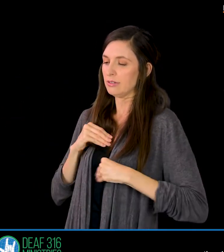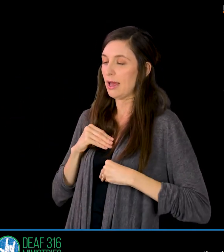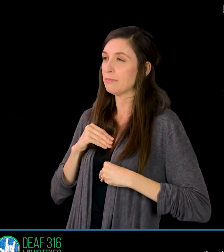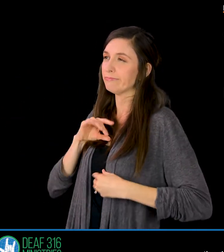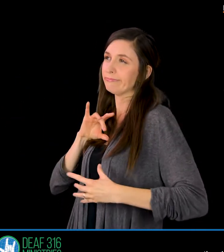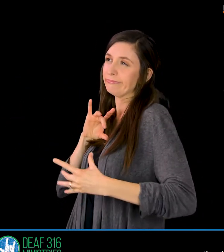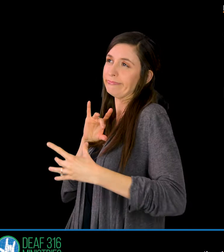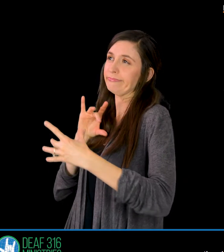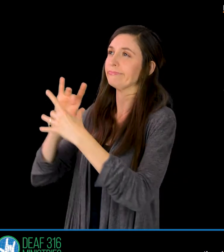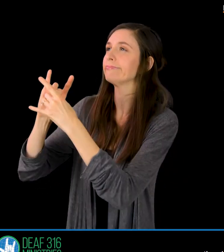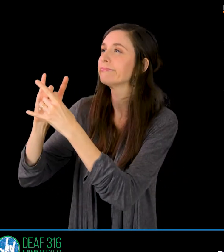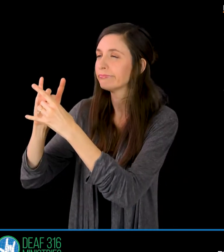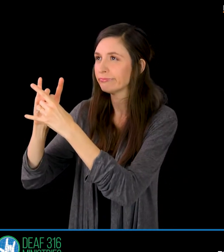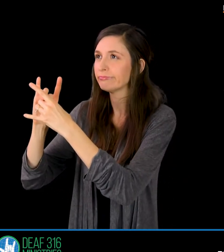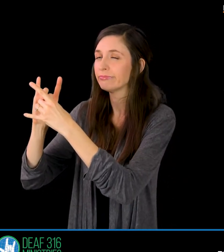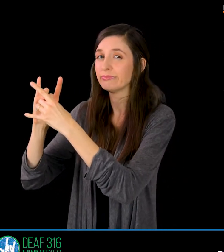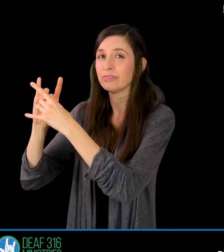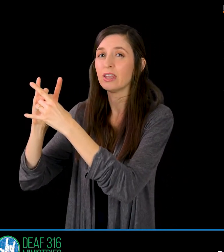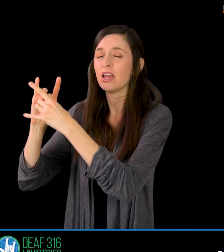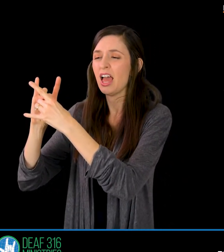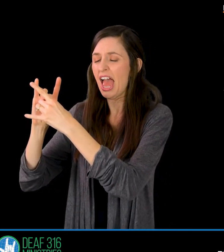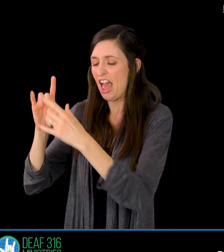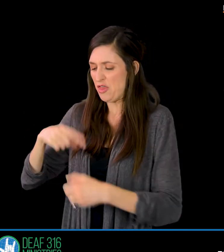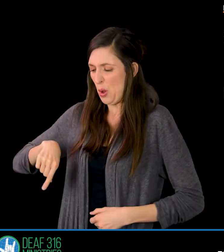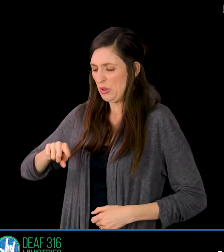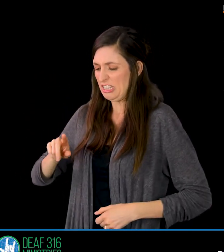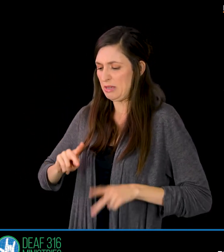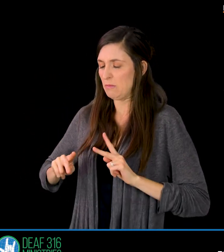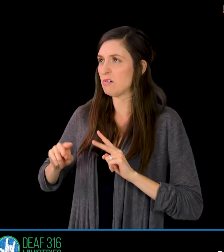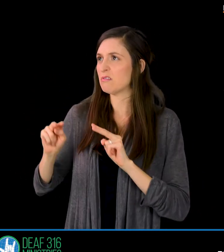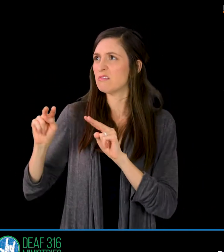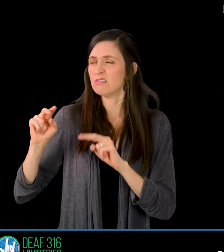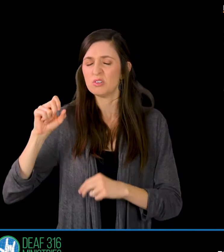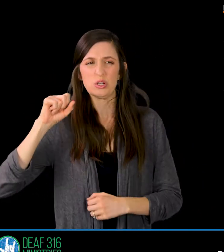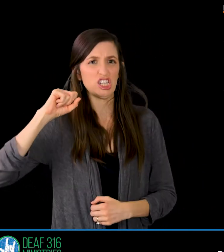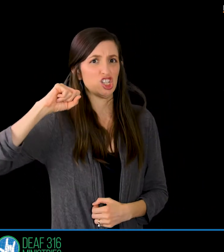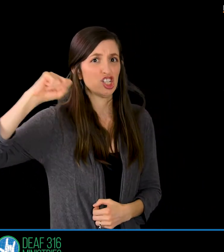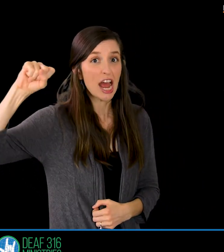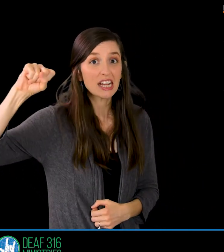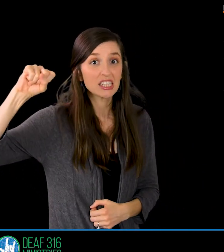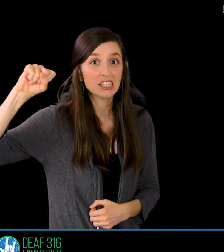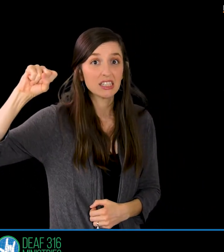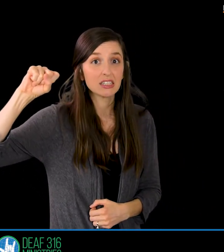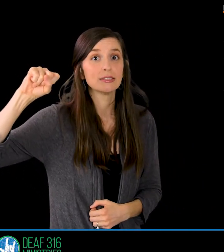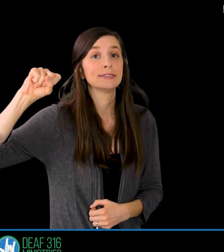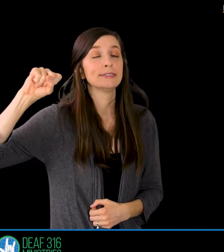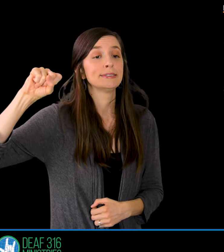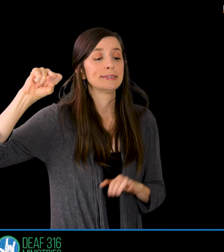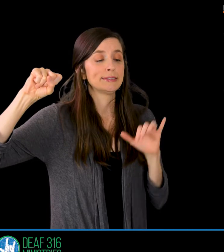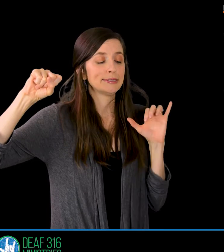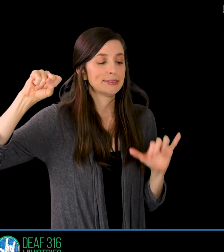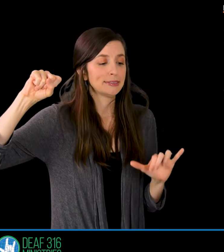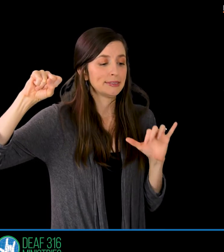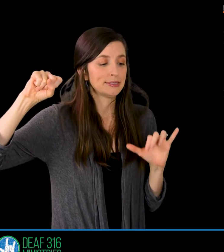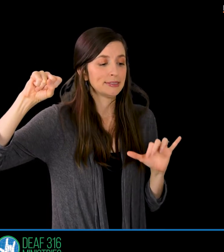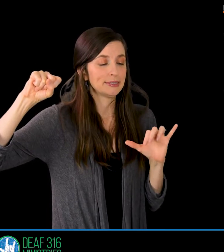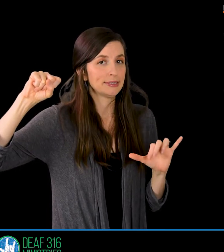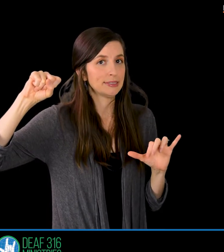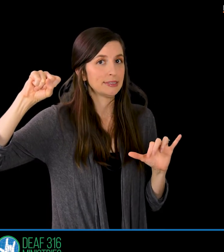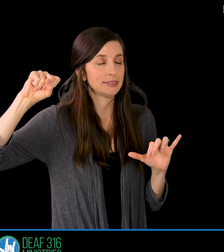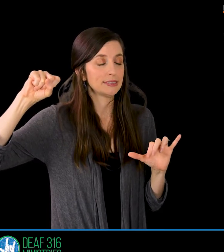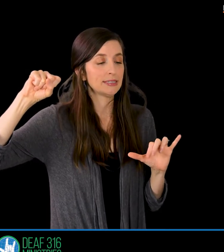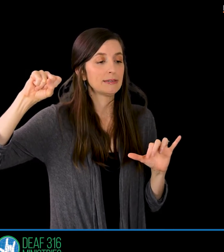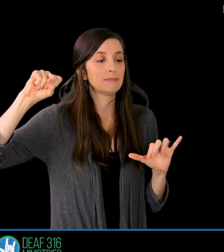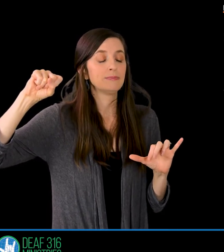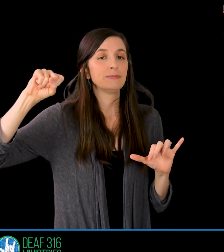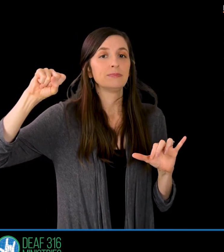the death of Jesus on the cross that these folks in Philippians are enemies of and here you see